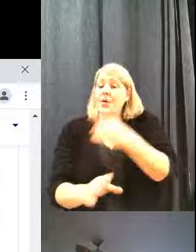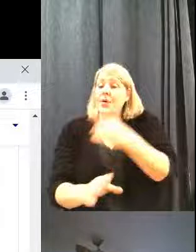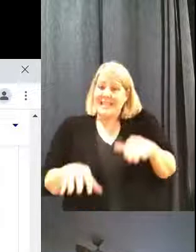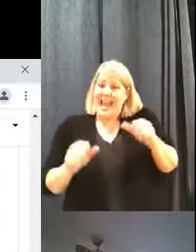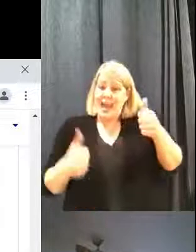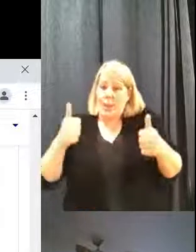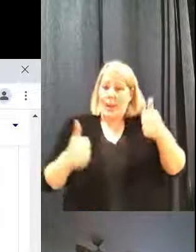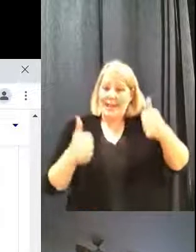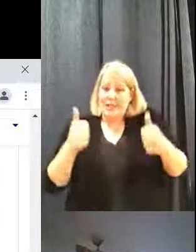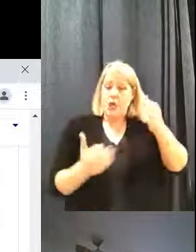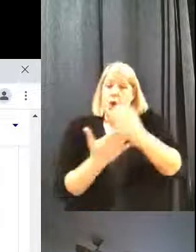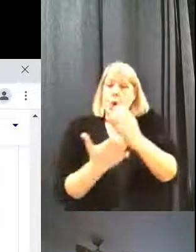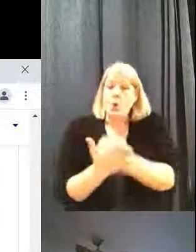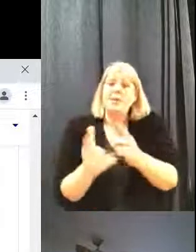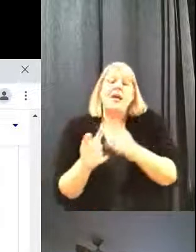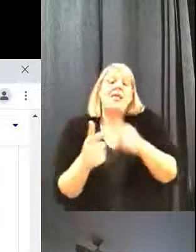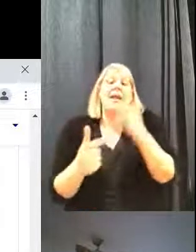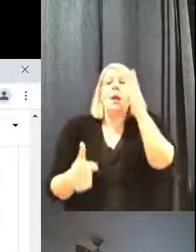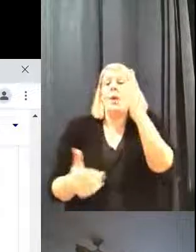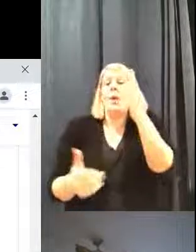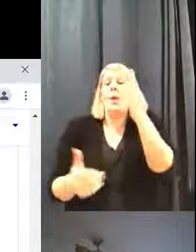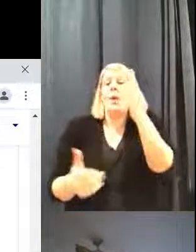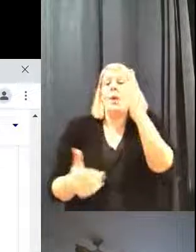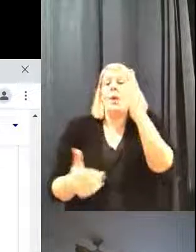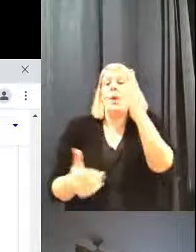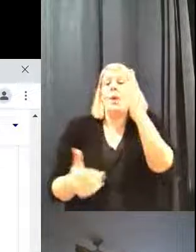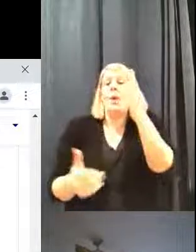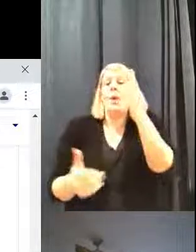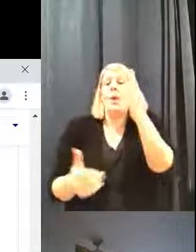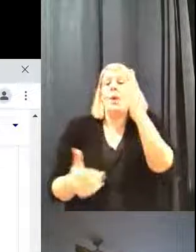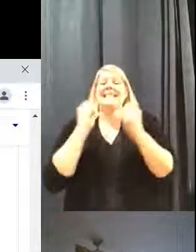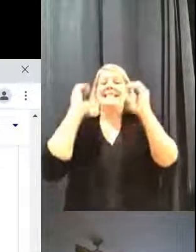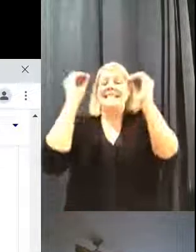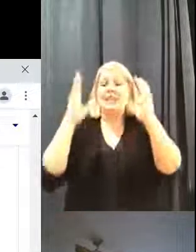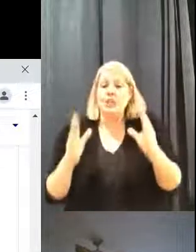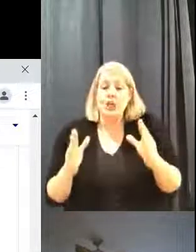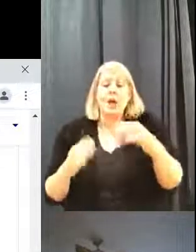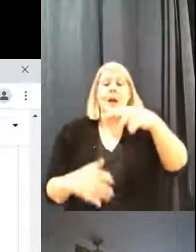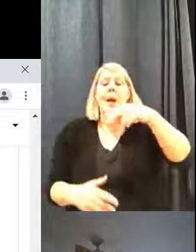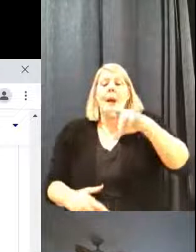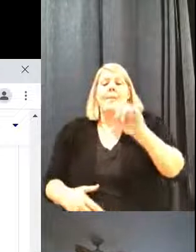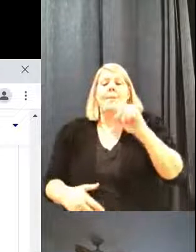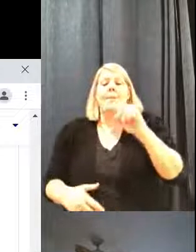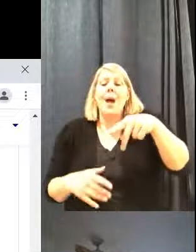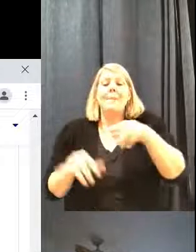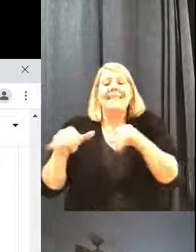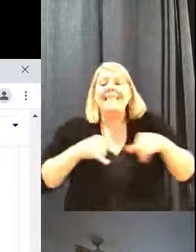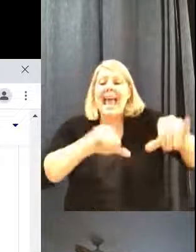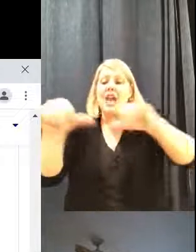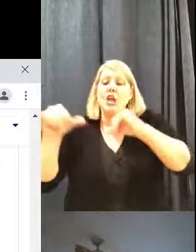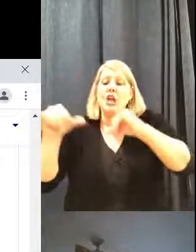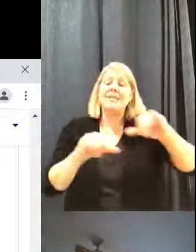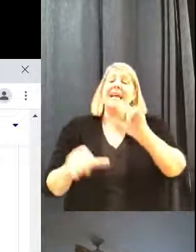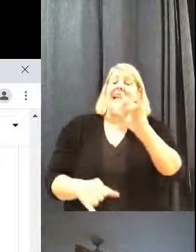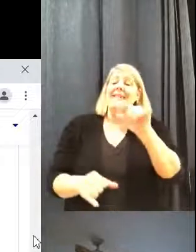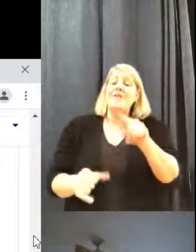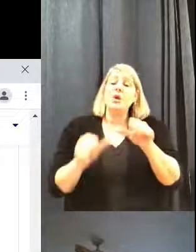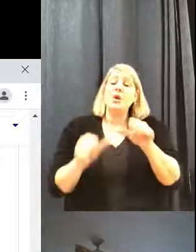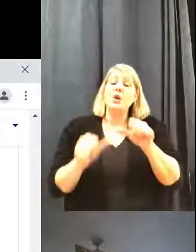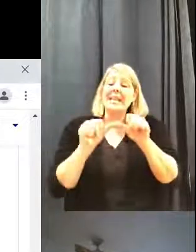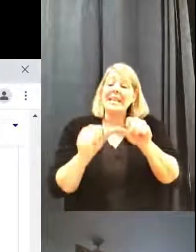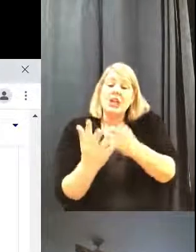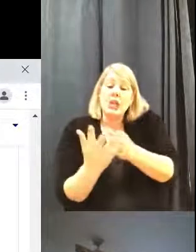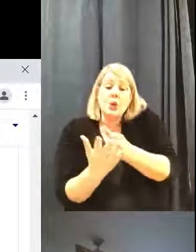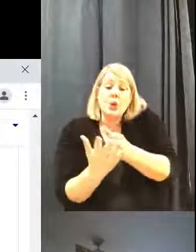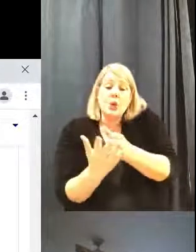like a paraeducator prep standards, that kind of thing. But as you continue through, you will eventually get